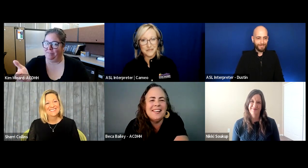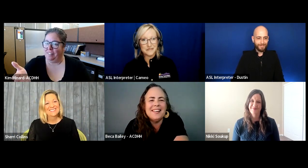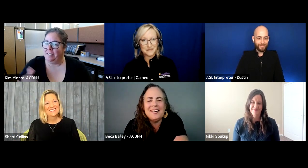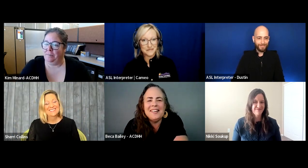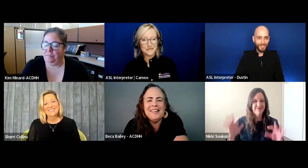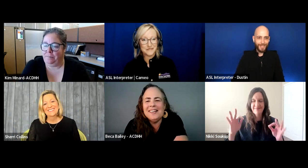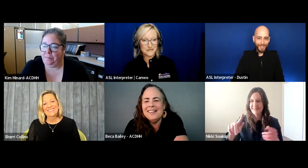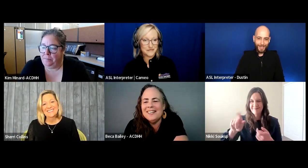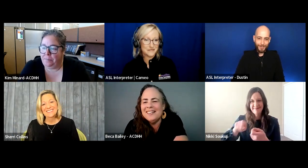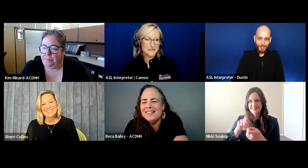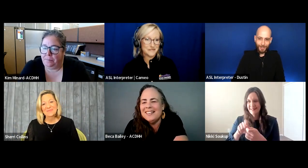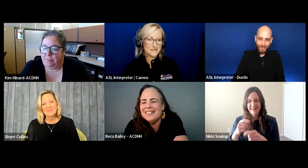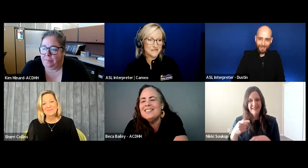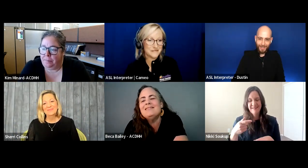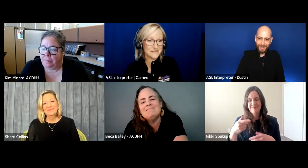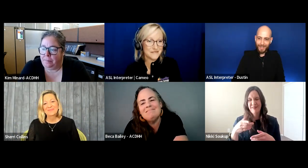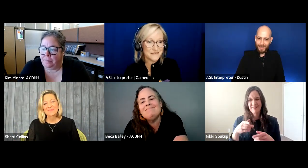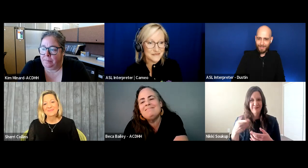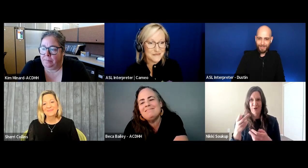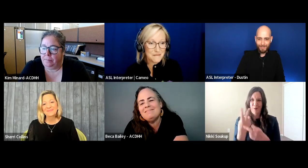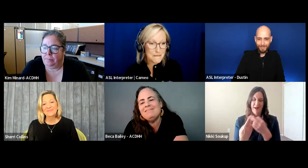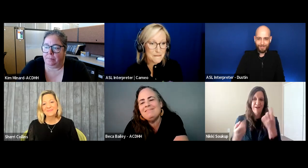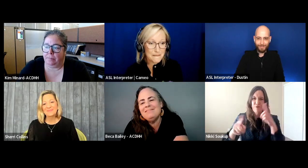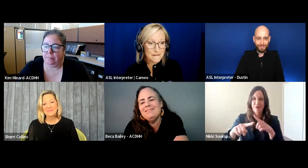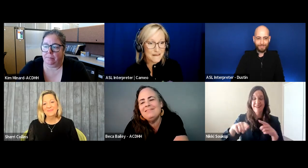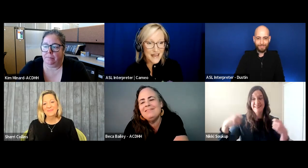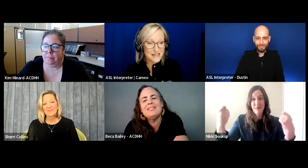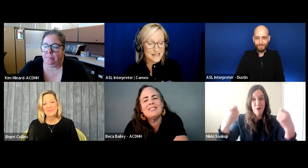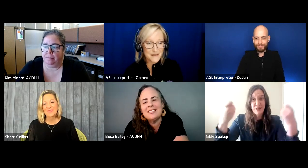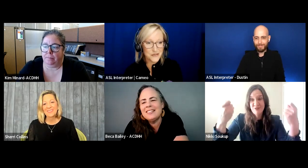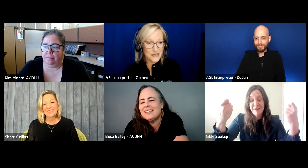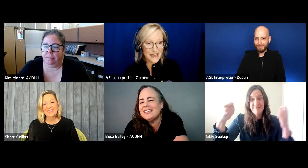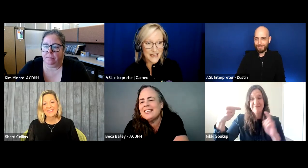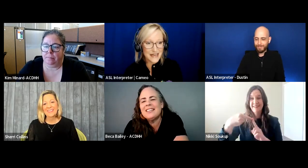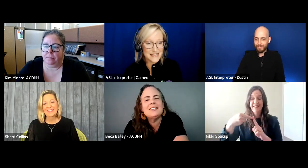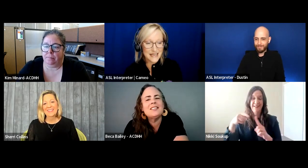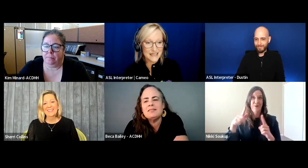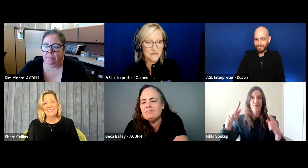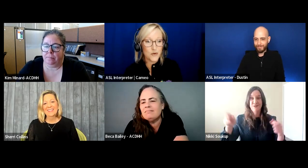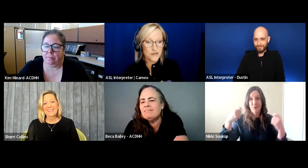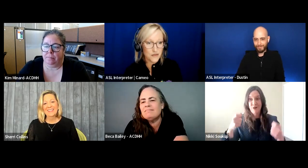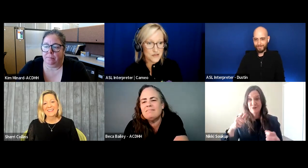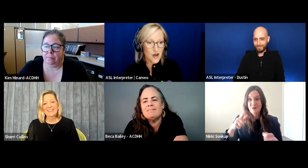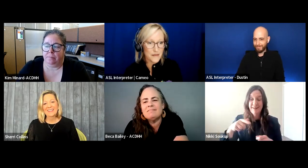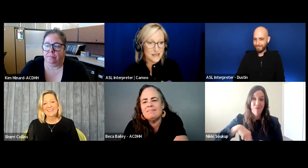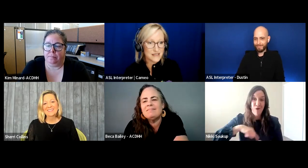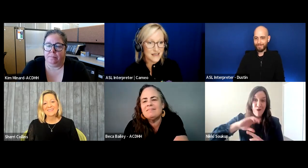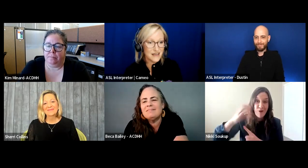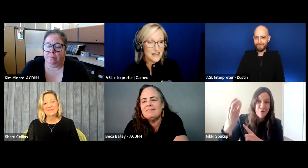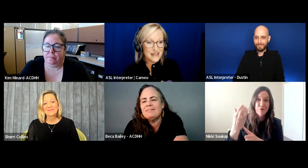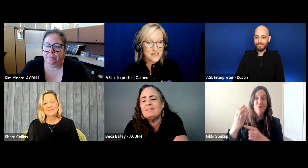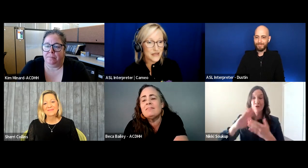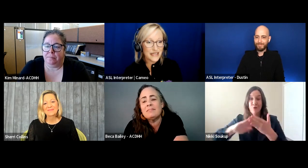am. Thank you, Sherry. And Nikki? Yes, absolutely. I second both of those